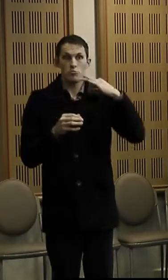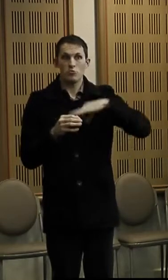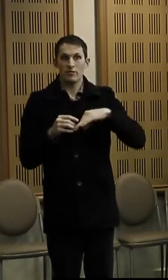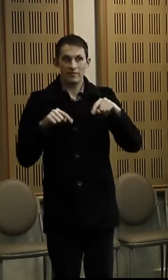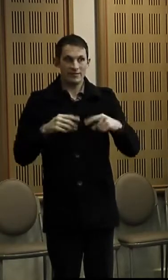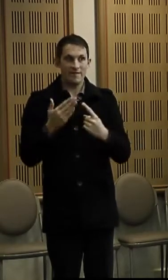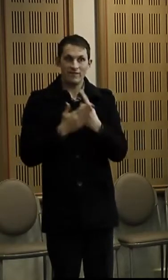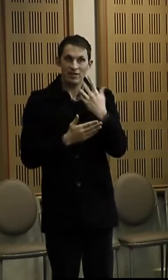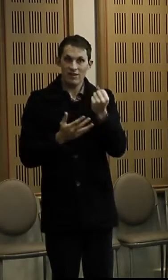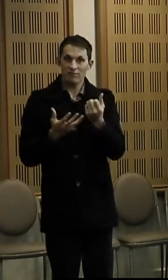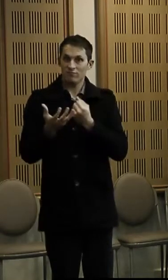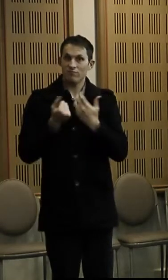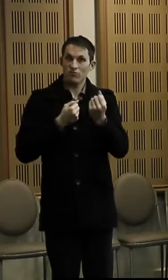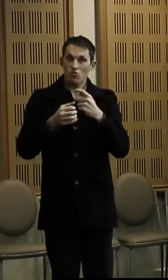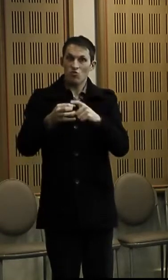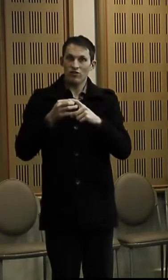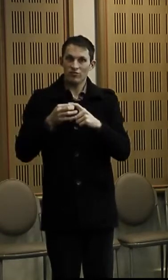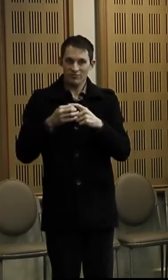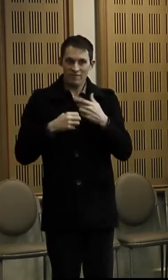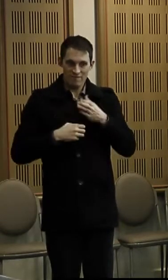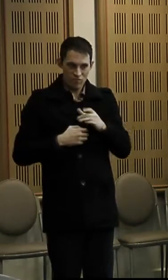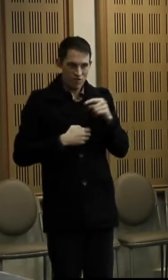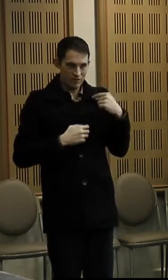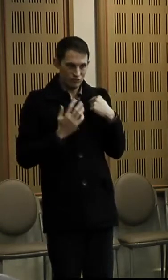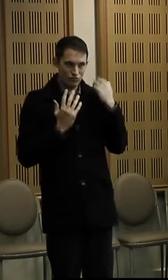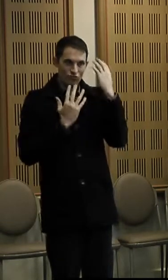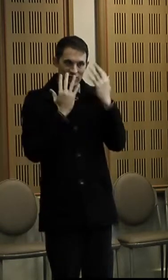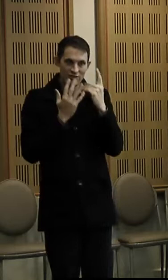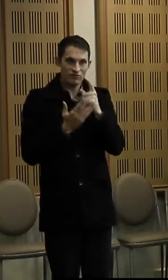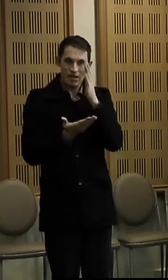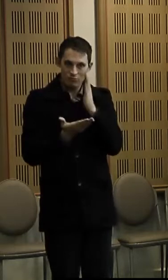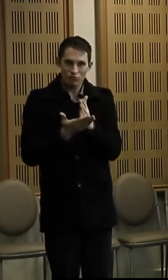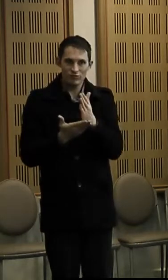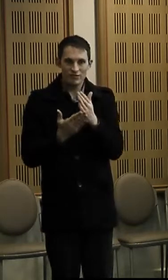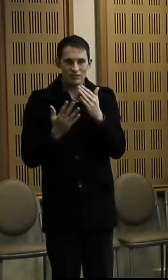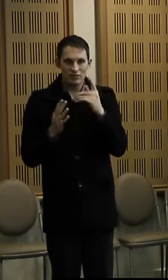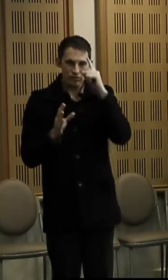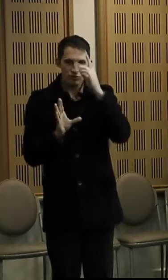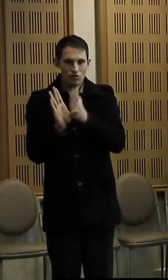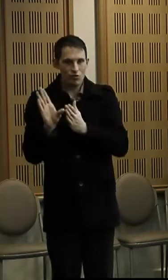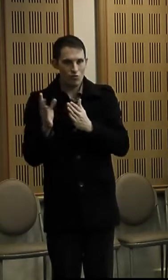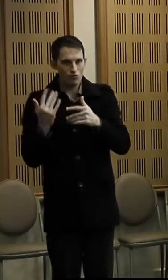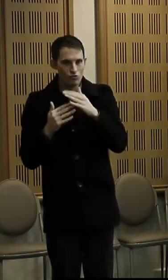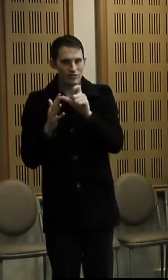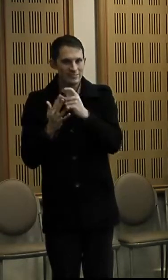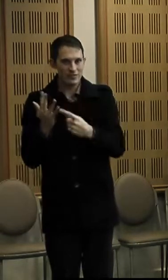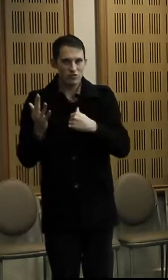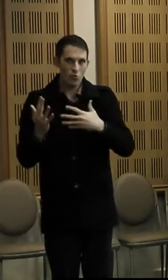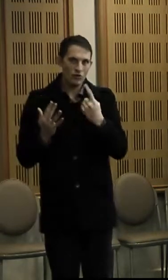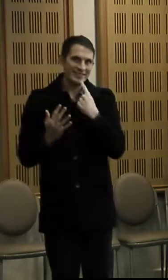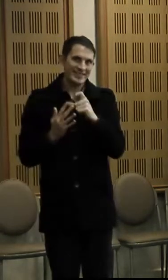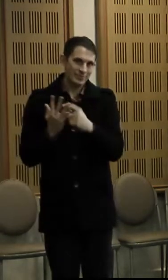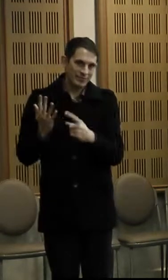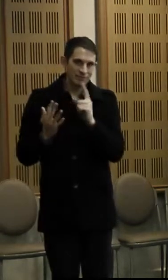getting questions is it makes us think. Now, absolutely psychosocial disability, and I don't want to call it a disability, is something we